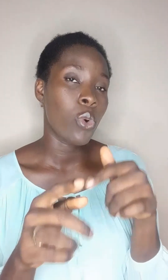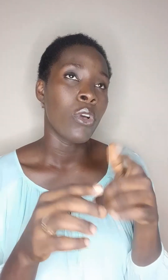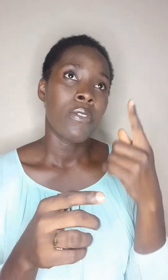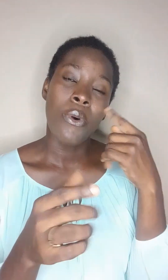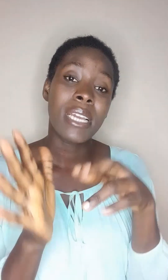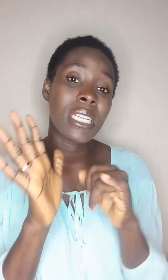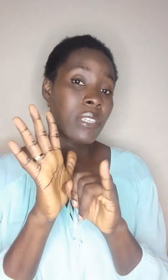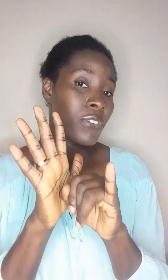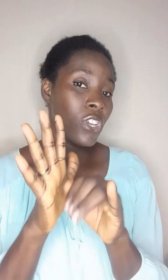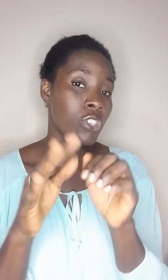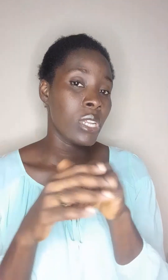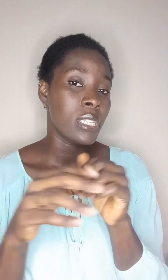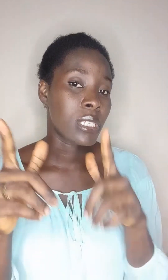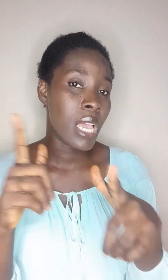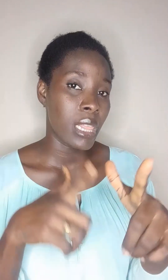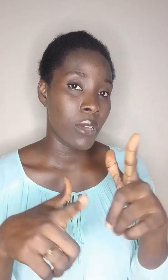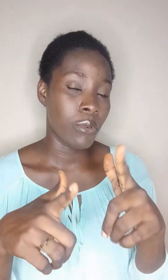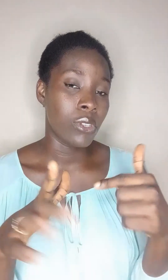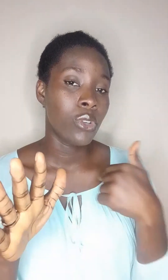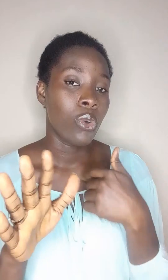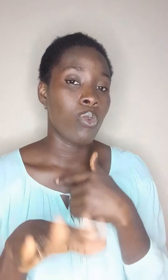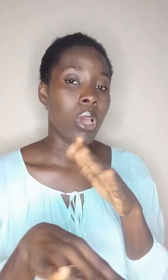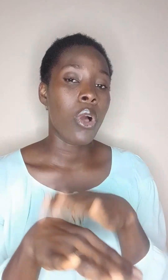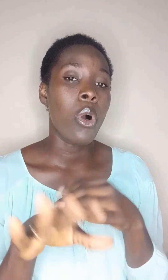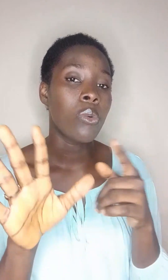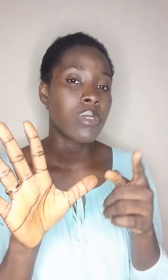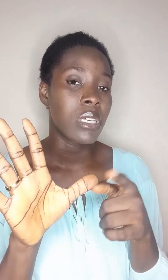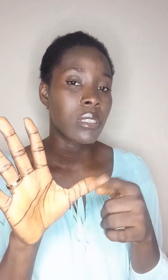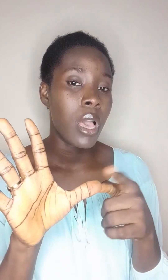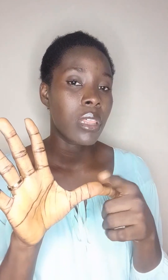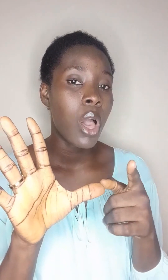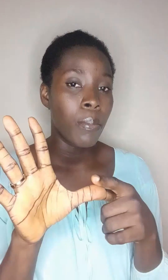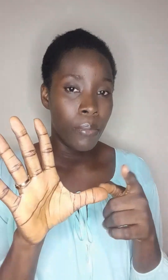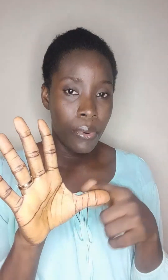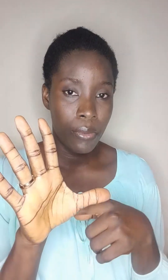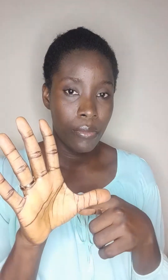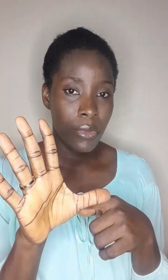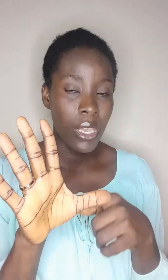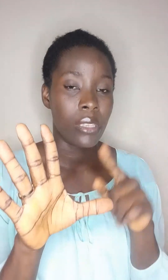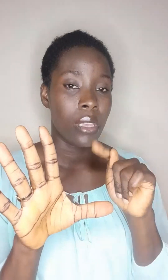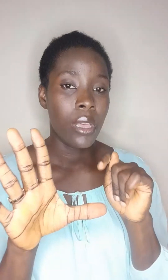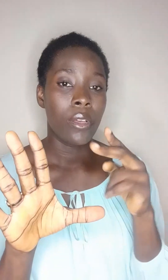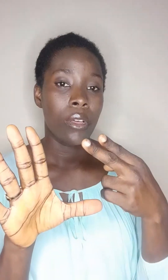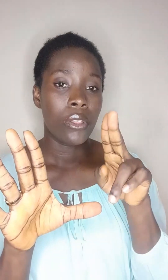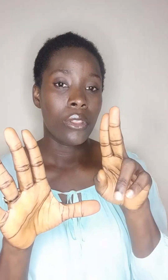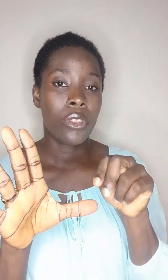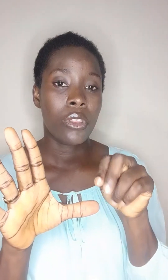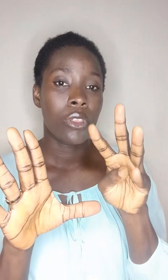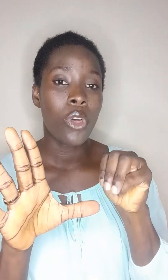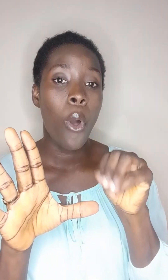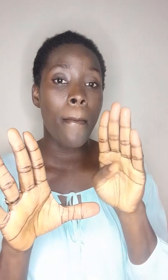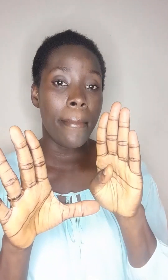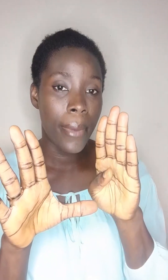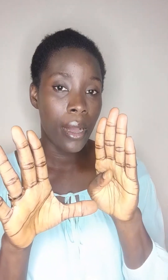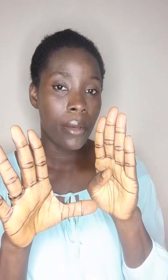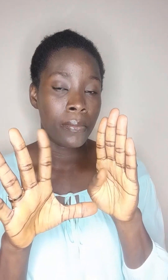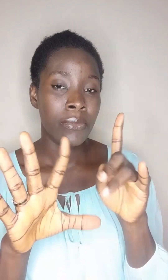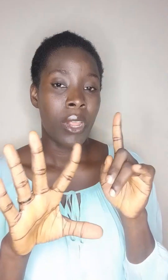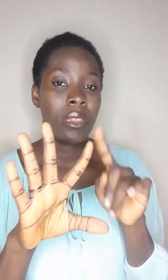for identification in sign language, we call this thumb. Yes, thumb. This